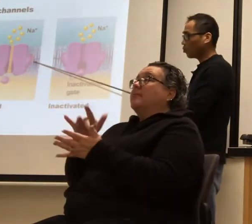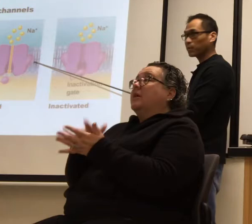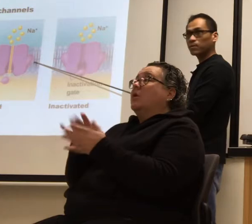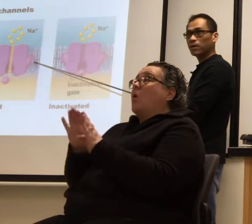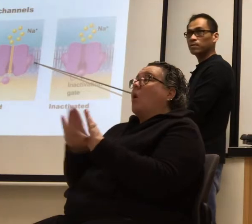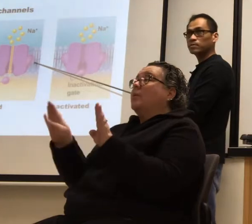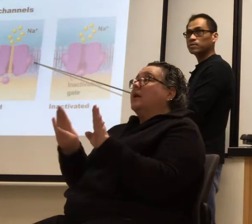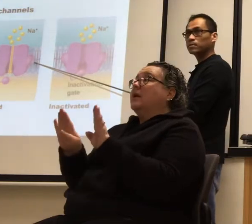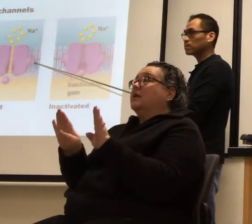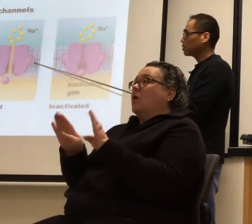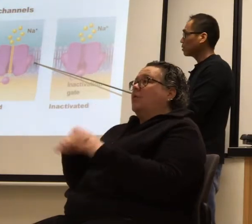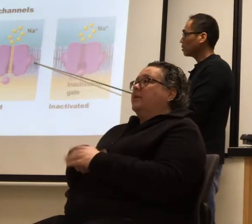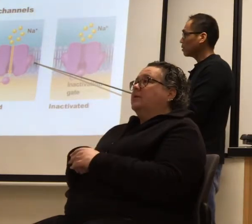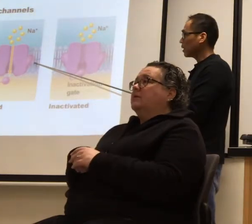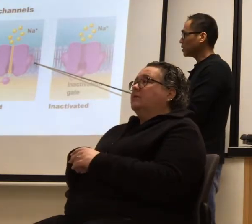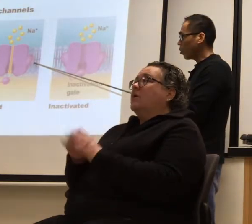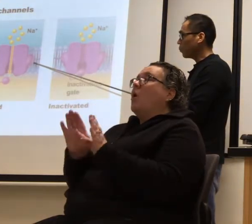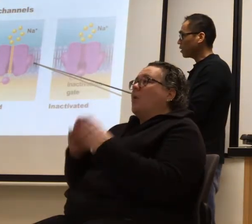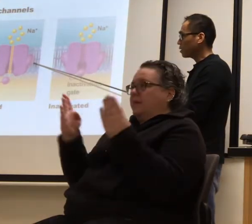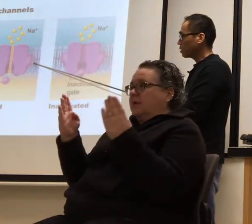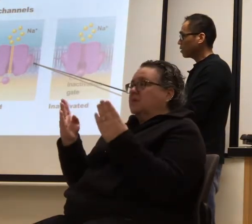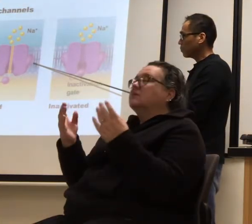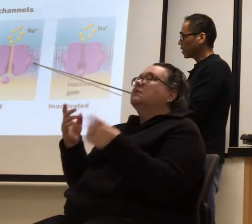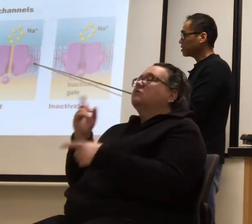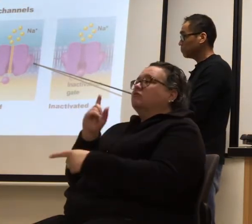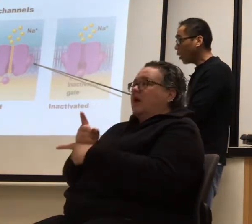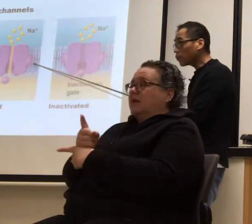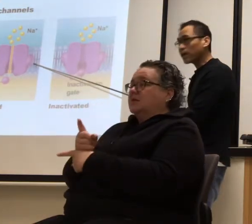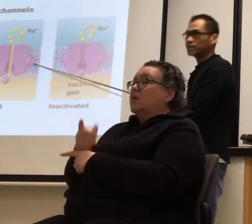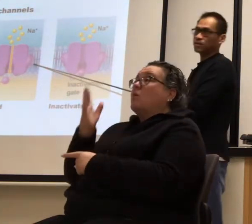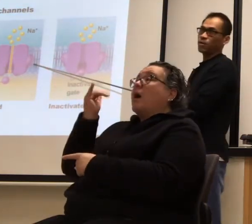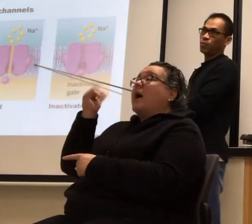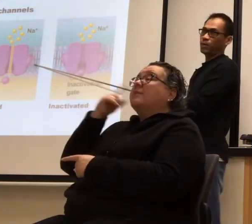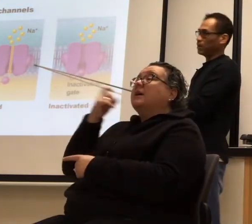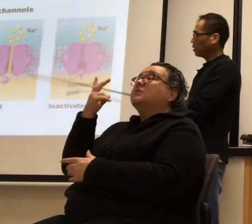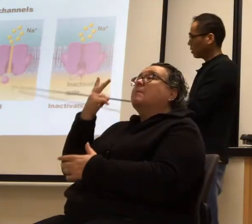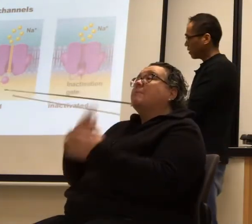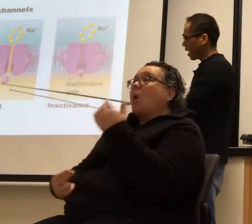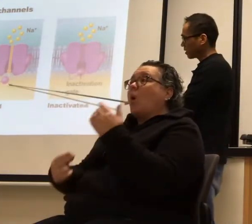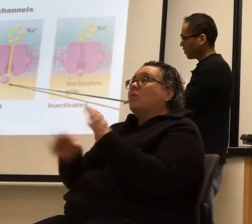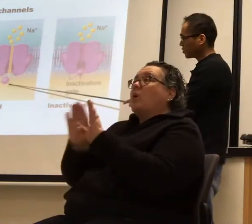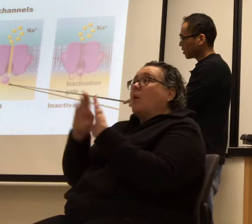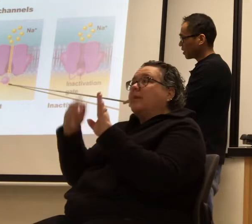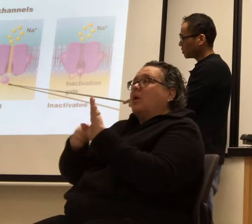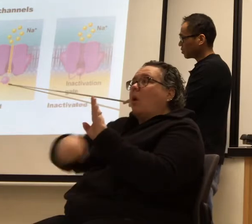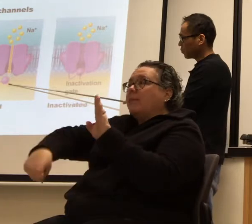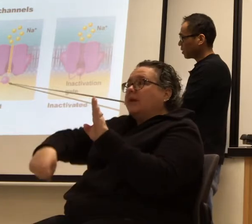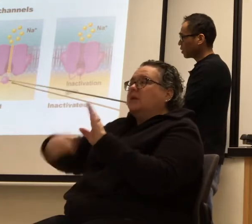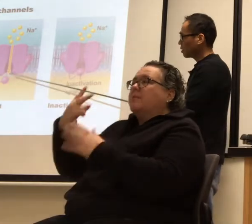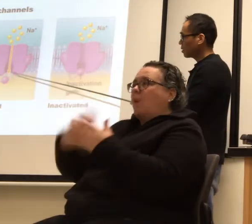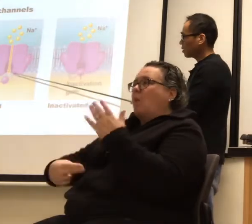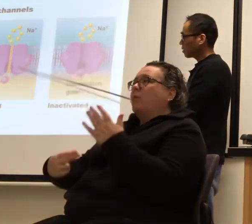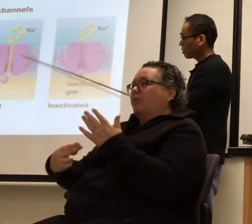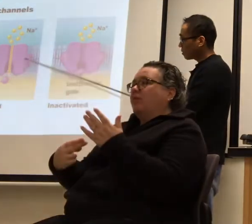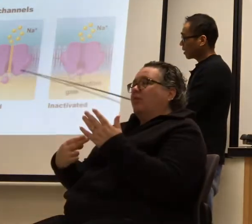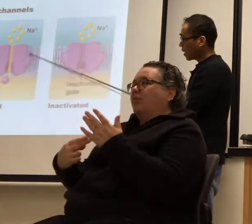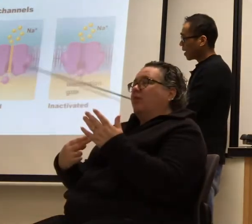this channel open or closed? Open. It's open because both gates are open. The activation gate is